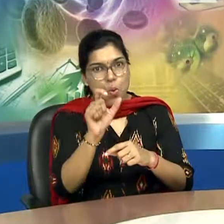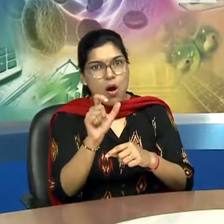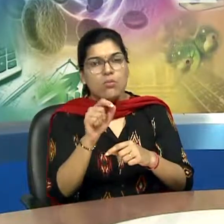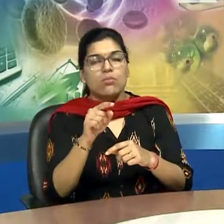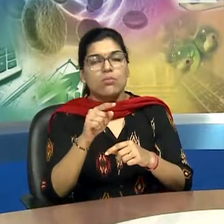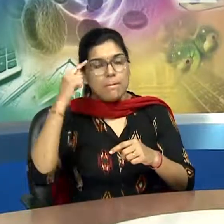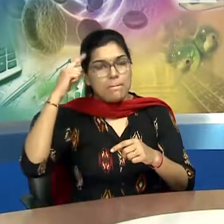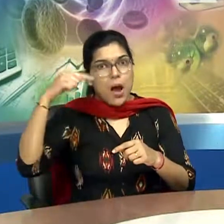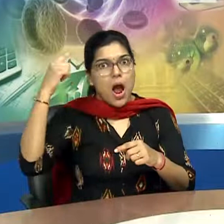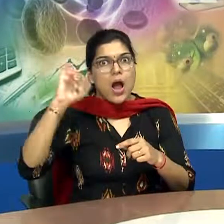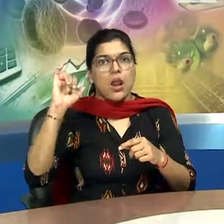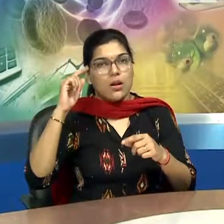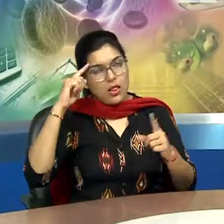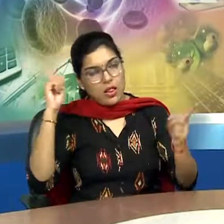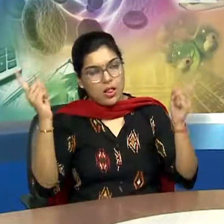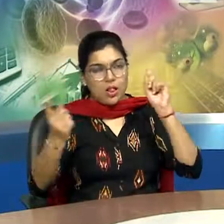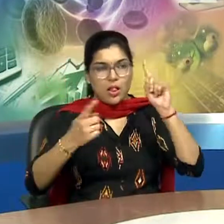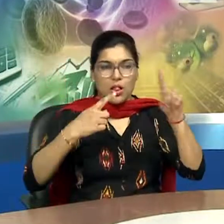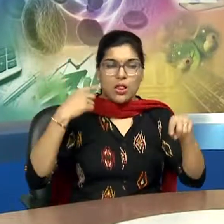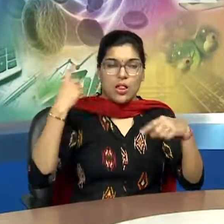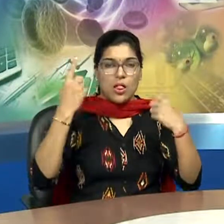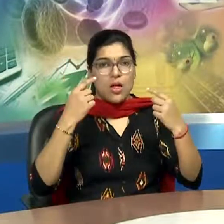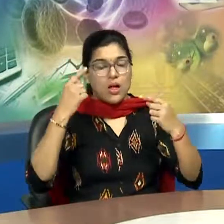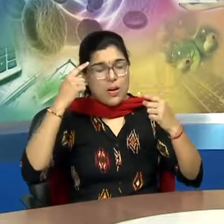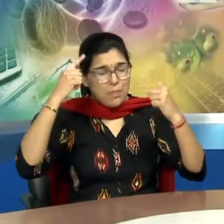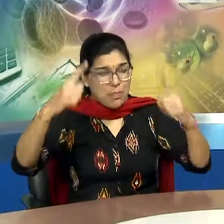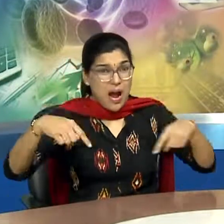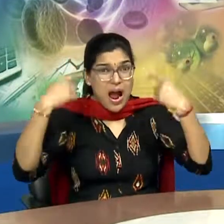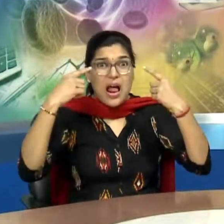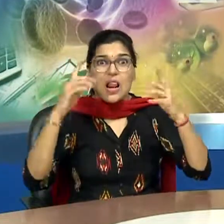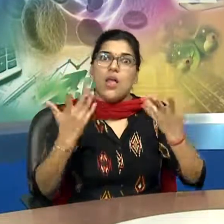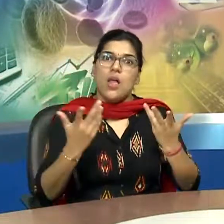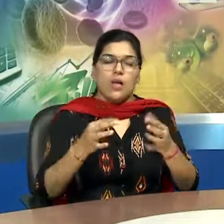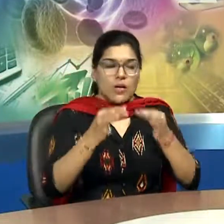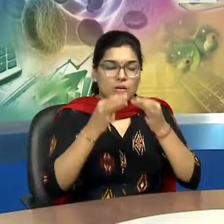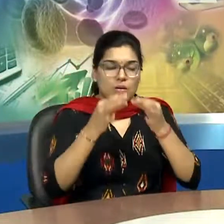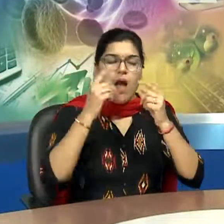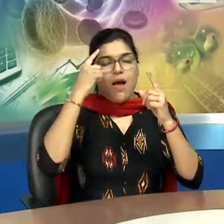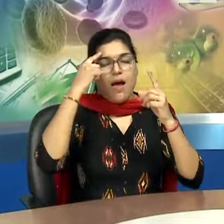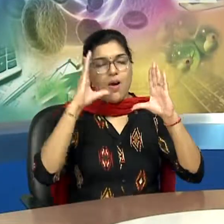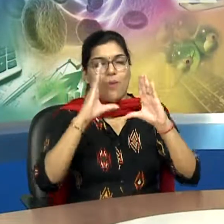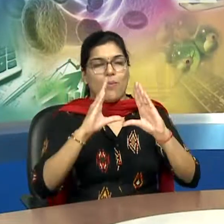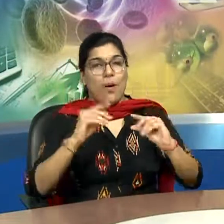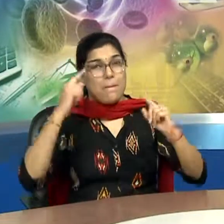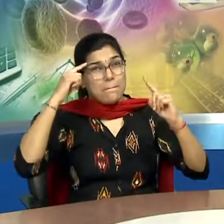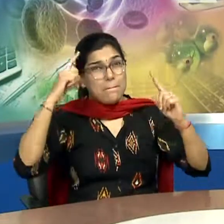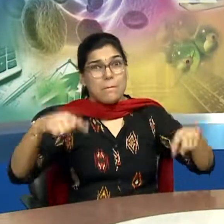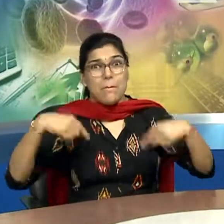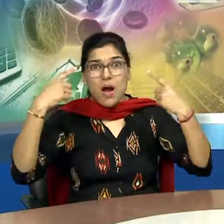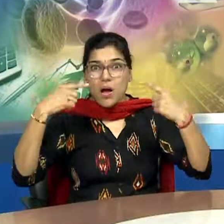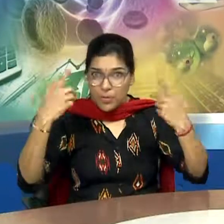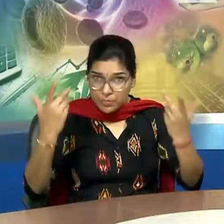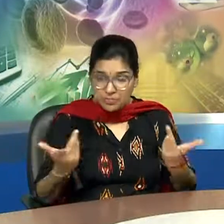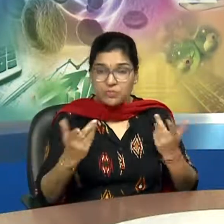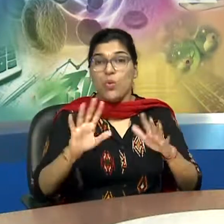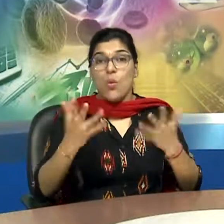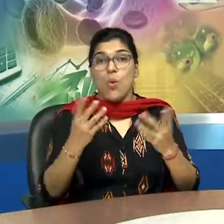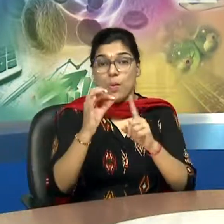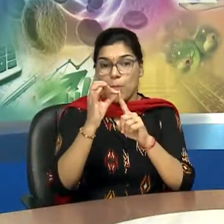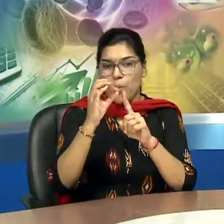name. Like the first name is crack. You all know that the crack means mad, a person who is